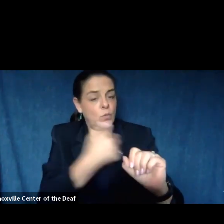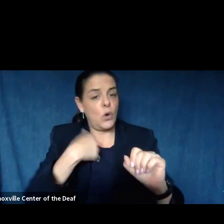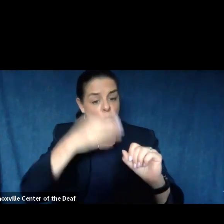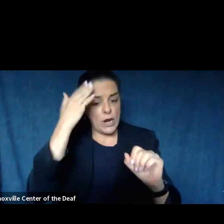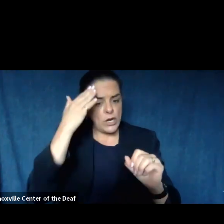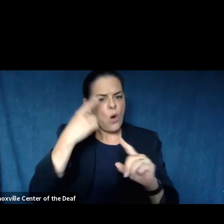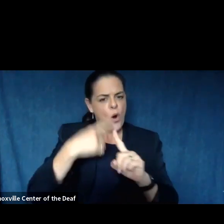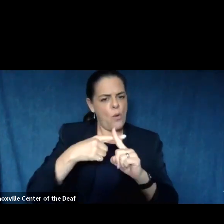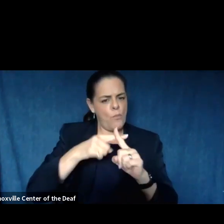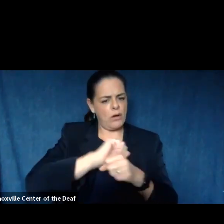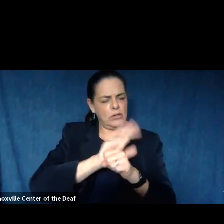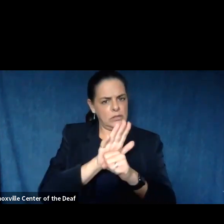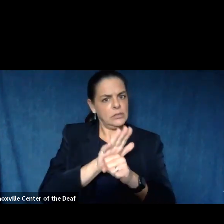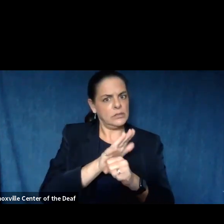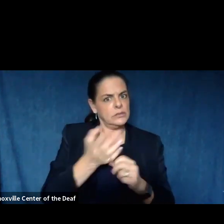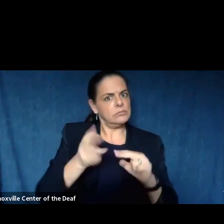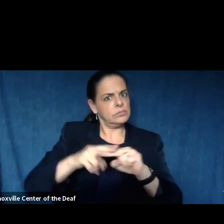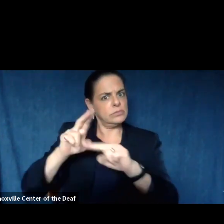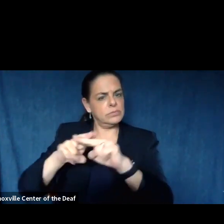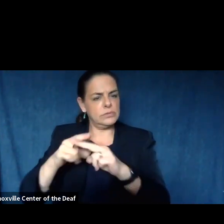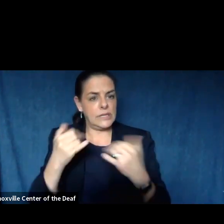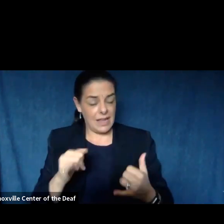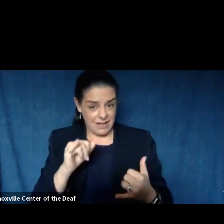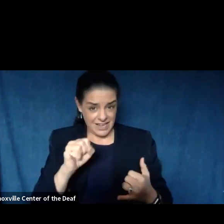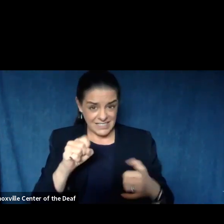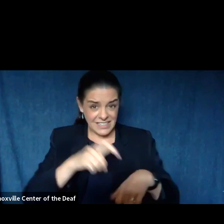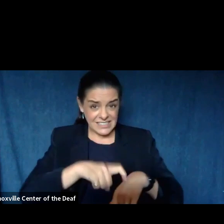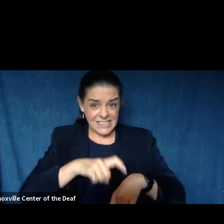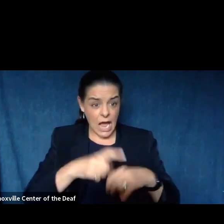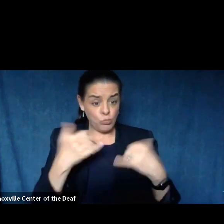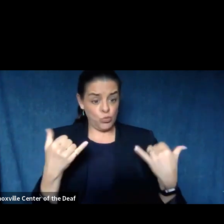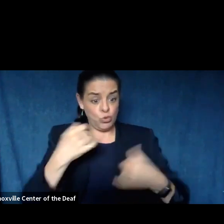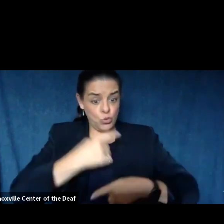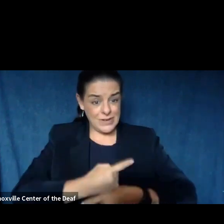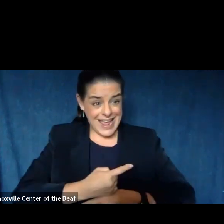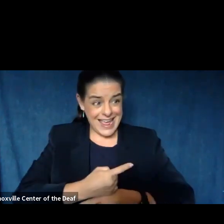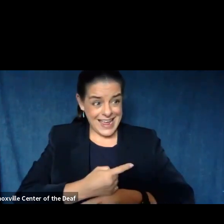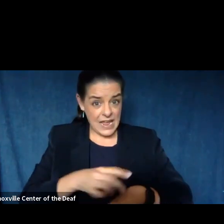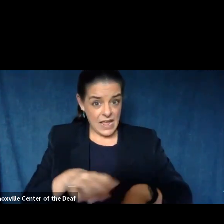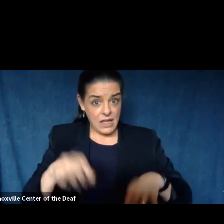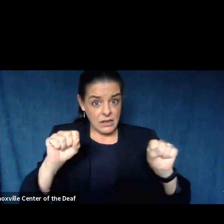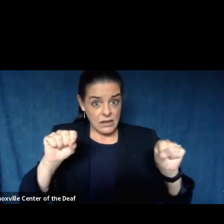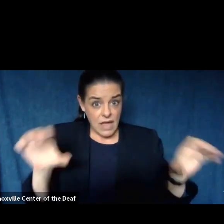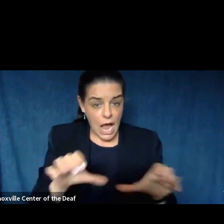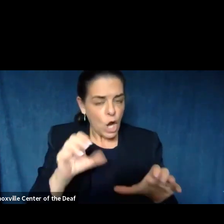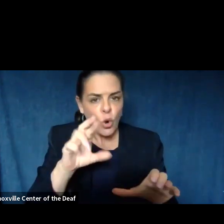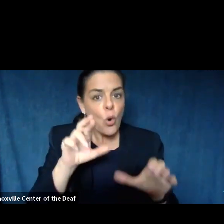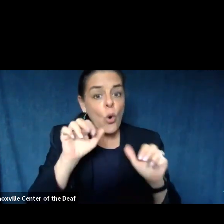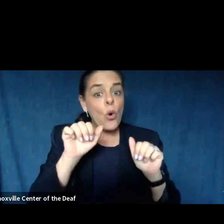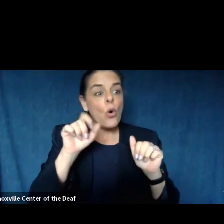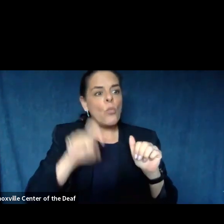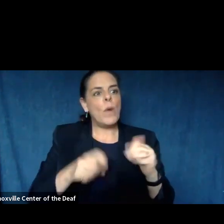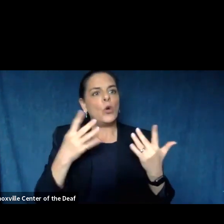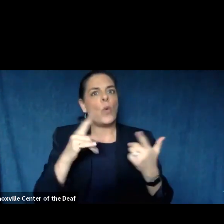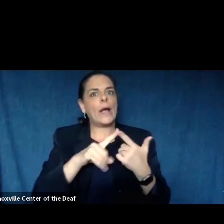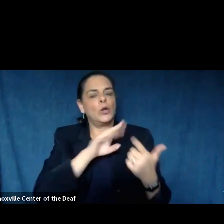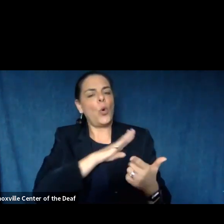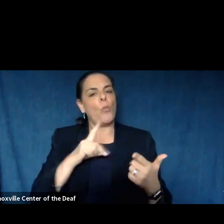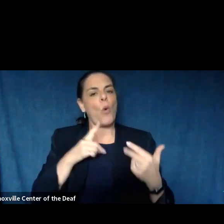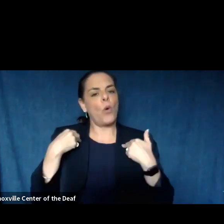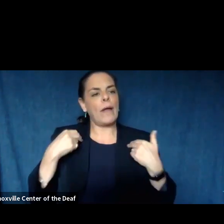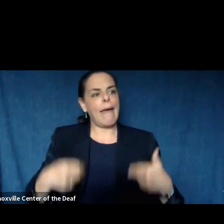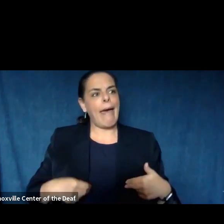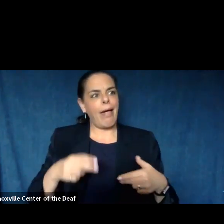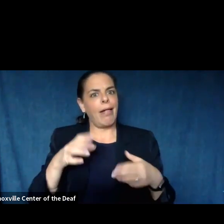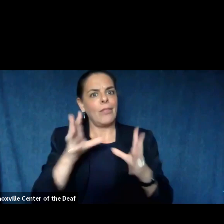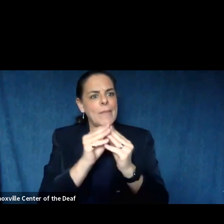has been steeper lately. Is it time to take action today? Can we wait until the Board of Health meeting next week to make decisions about